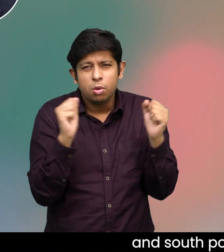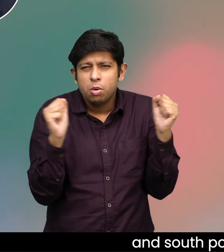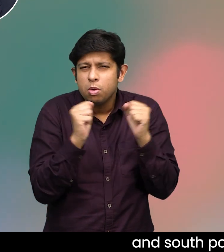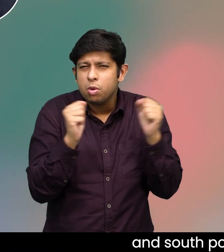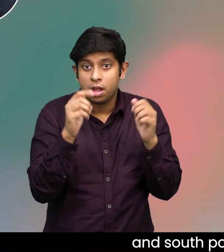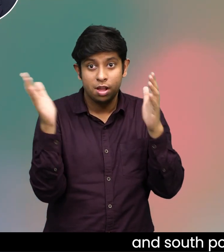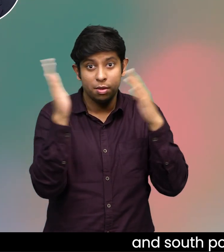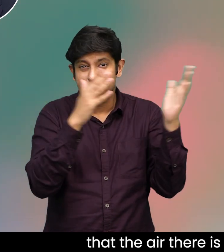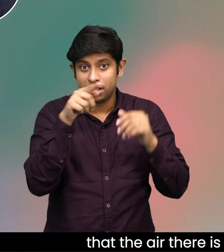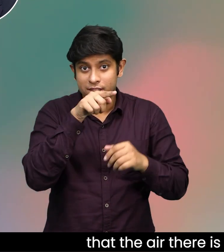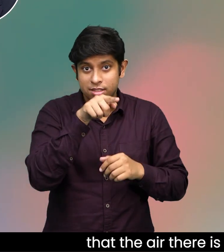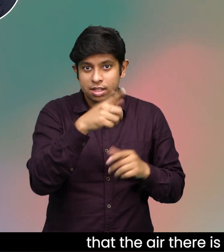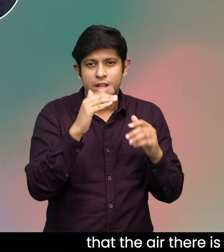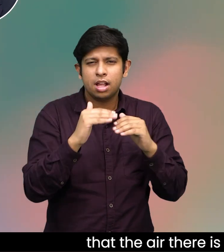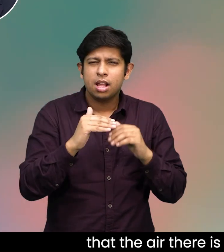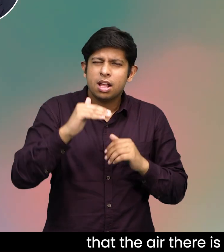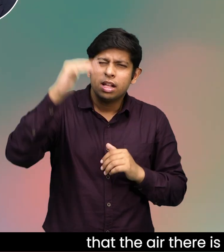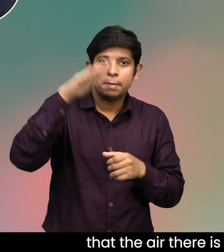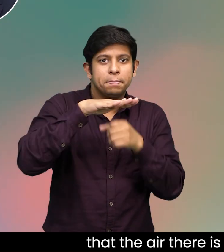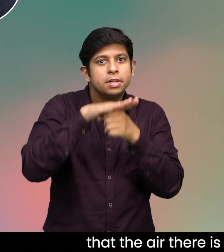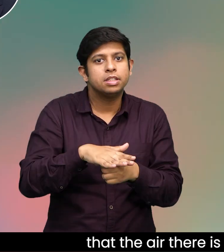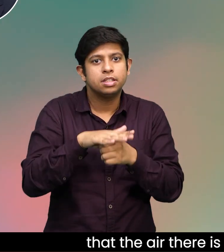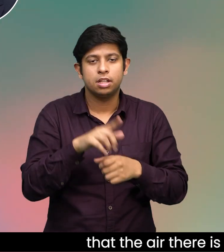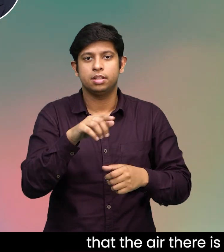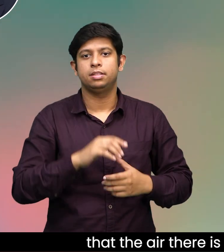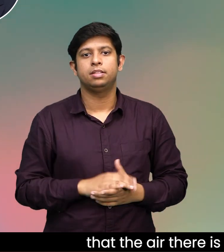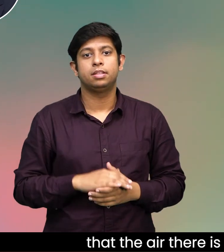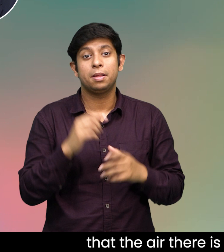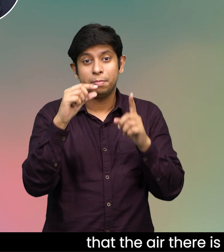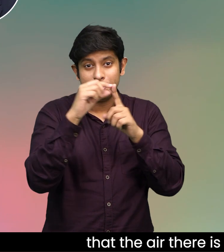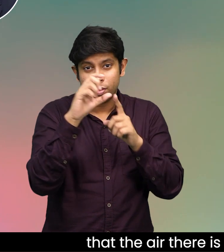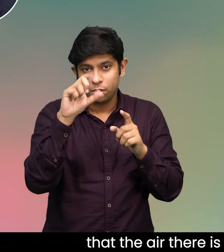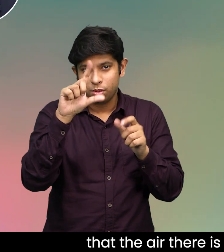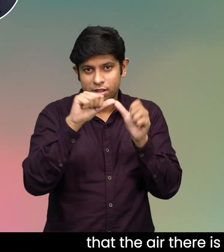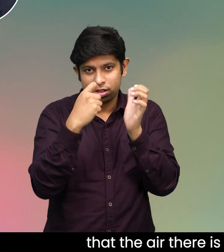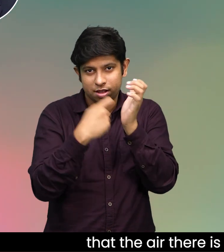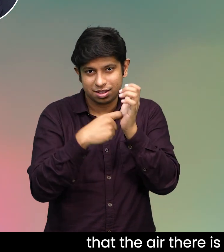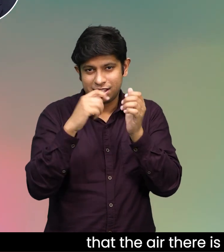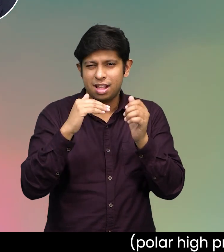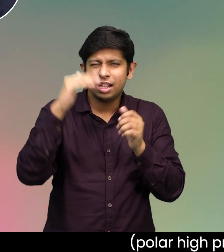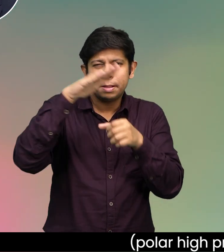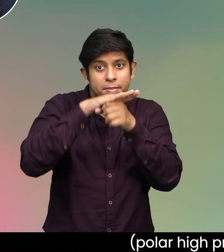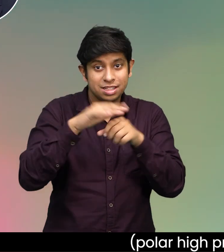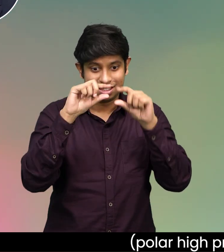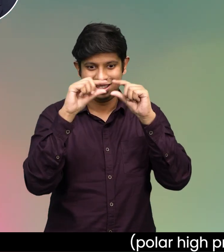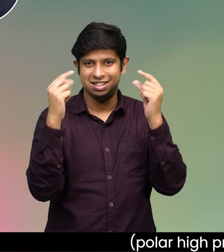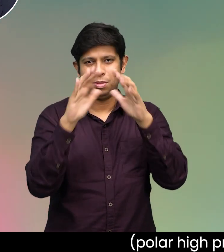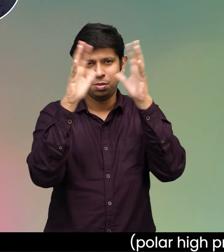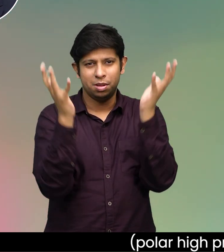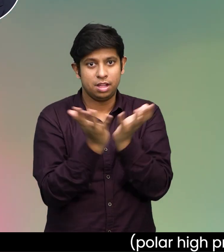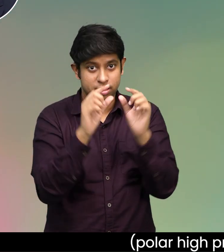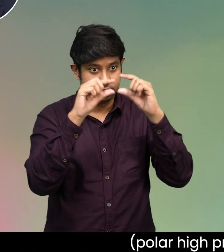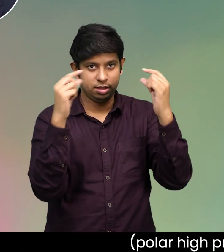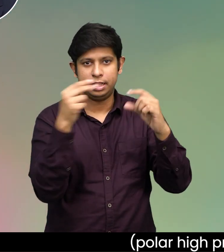so cold that the air there is at higher pressure, polar high